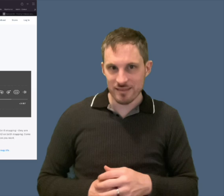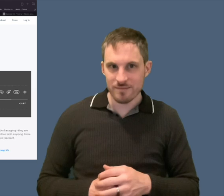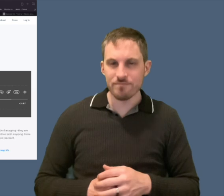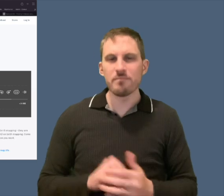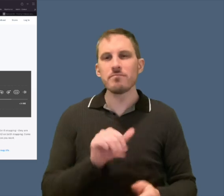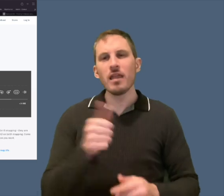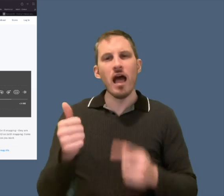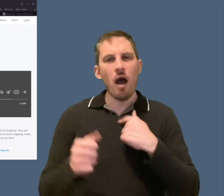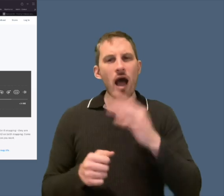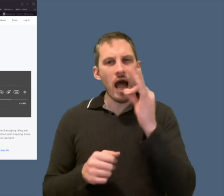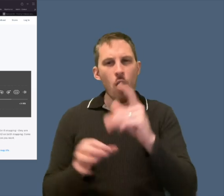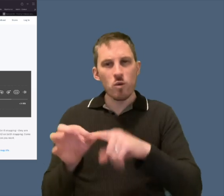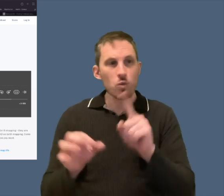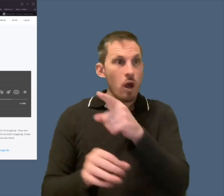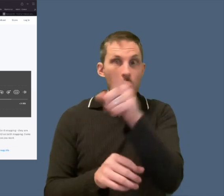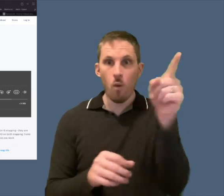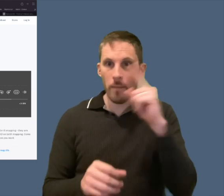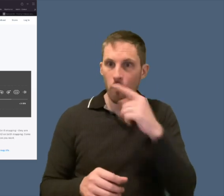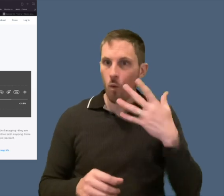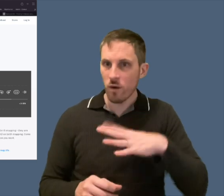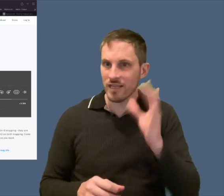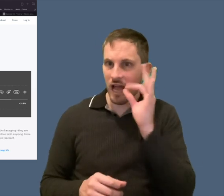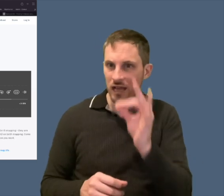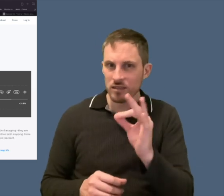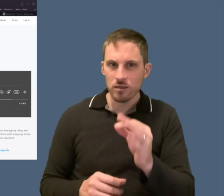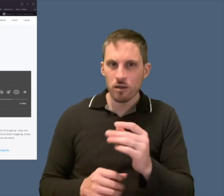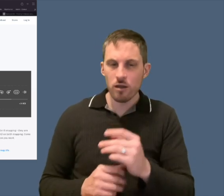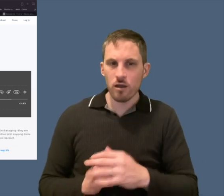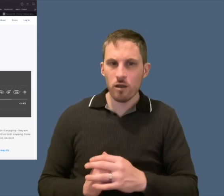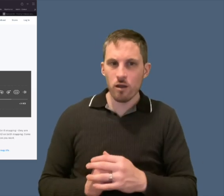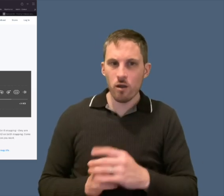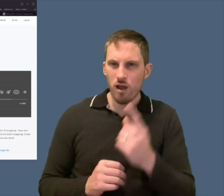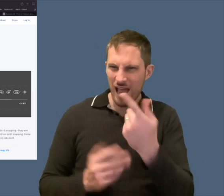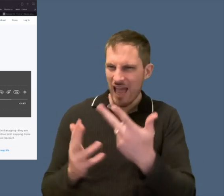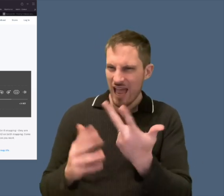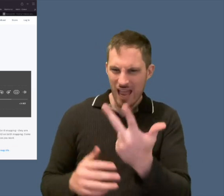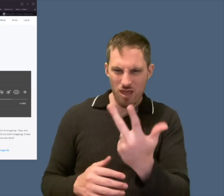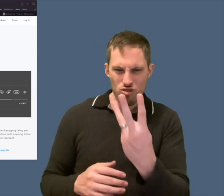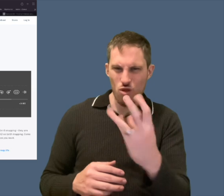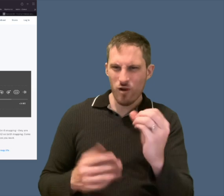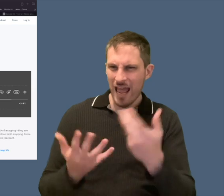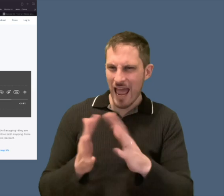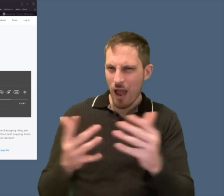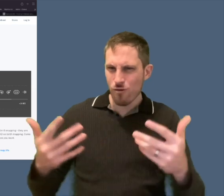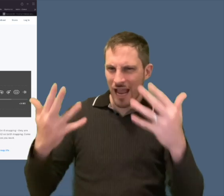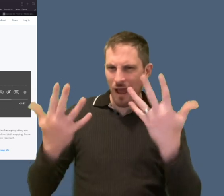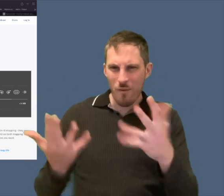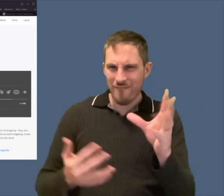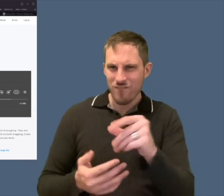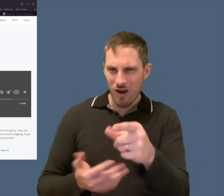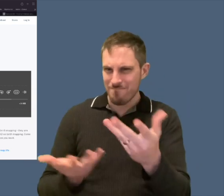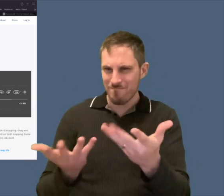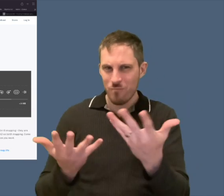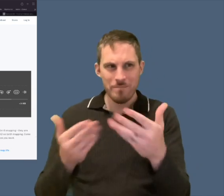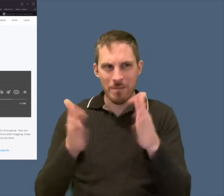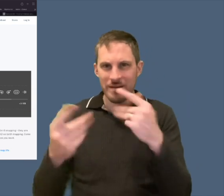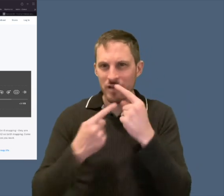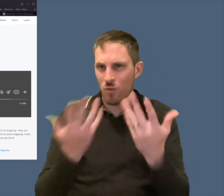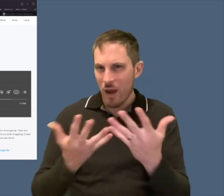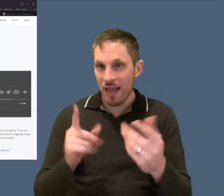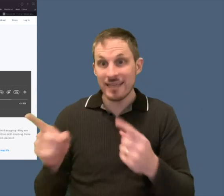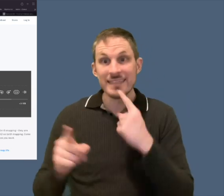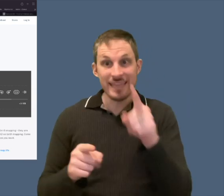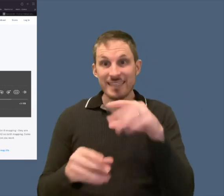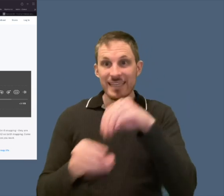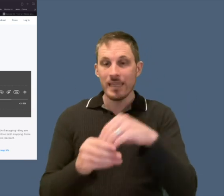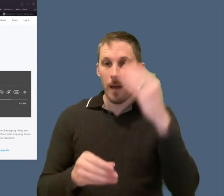everyone's asking, everyone wants to ask? Who counted them? This was and how did it get counted and where is it published? This is in the